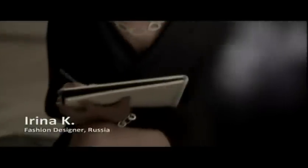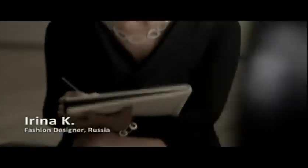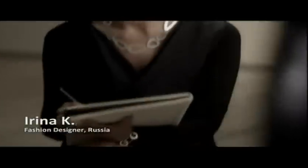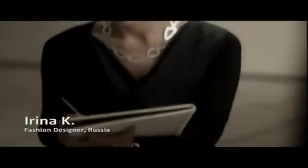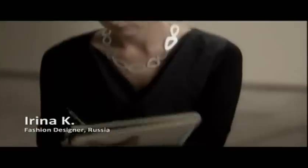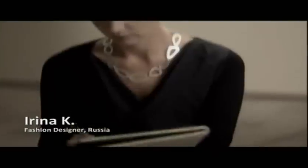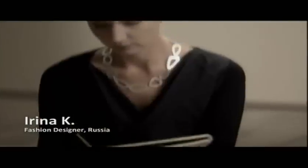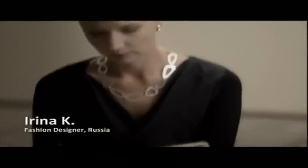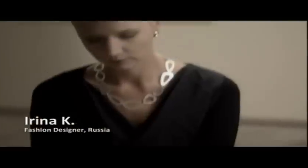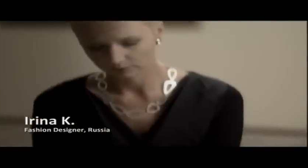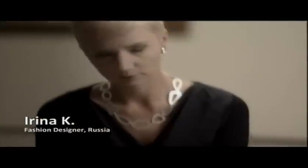Fashion and design is my life.